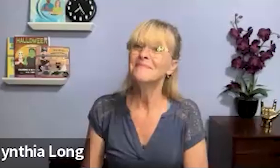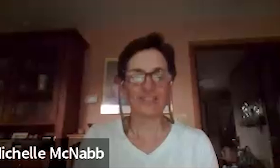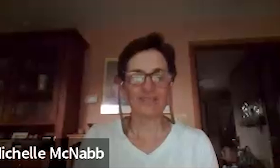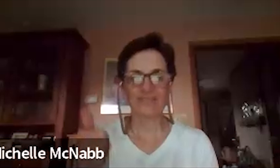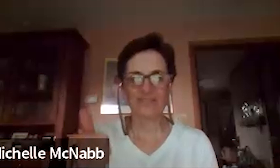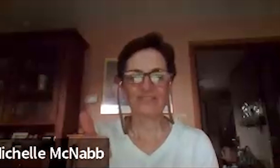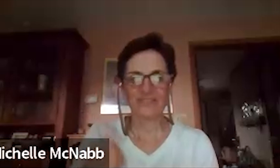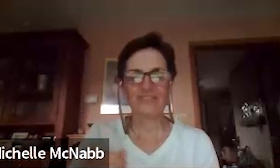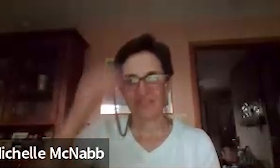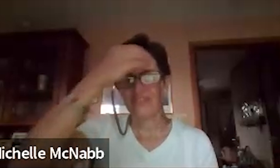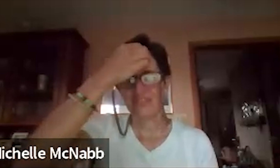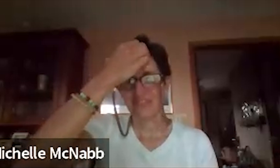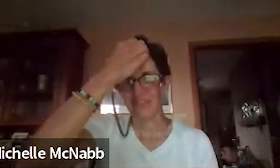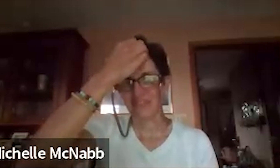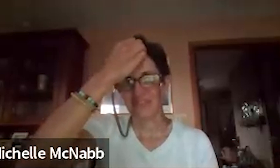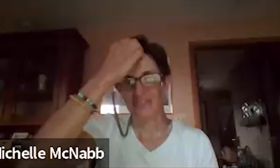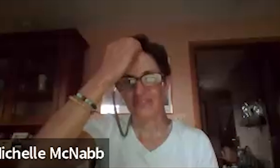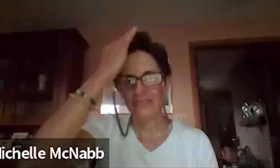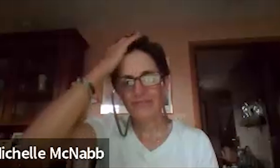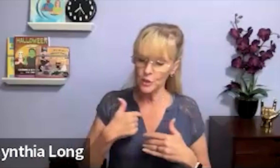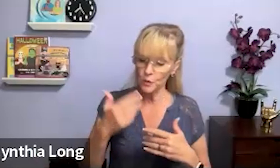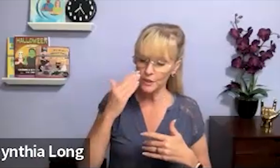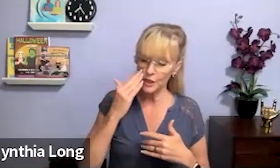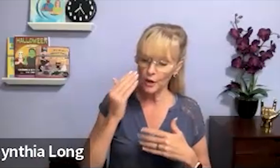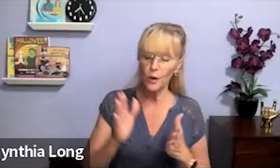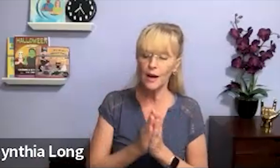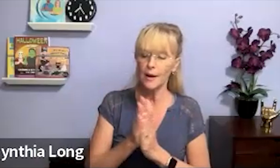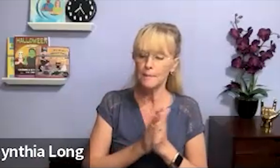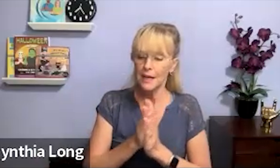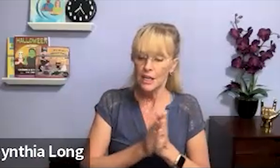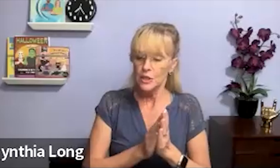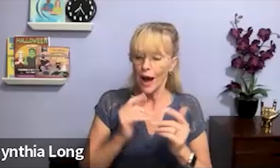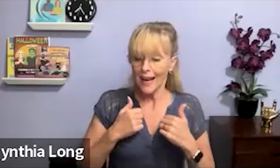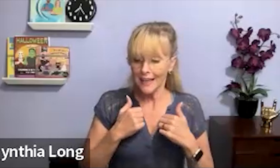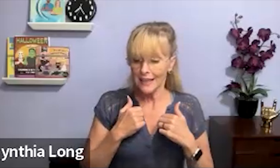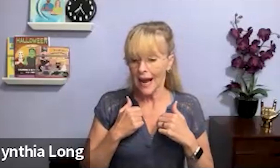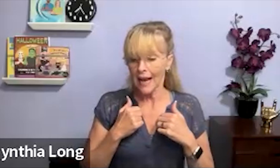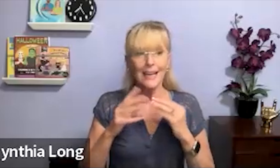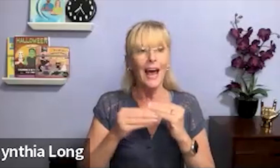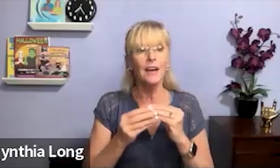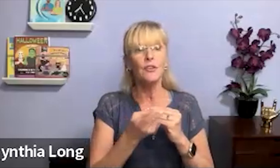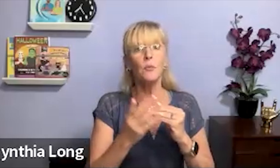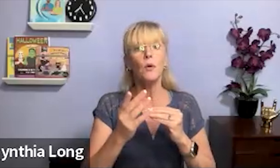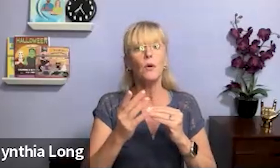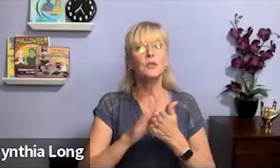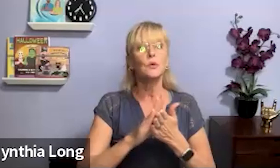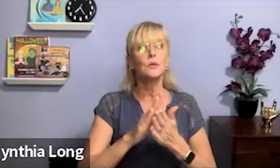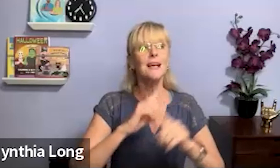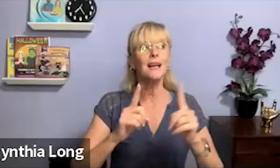Yeah. So I know you probably have other things you want to know. So I can add a few more school signs,